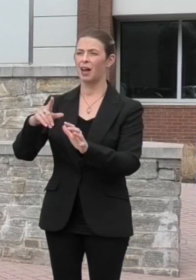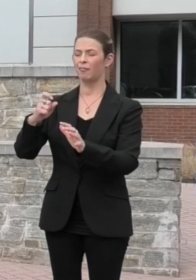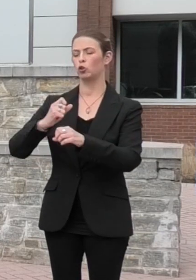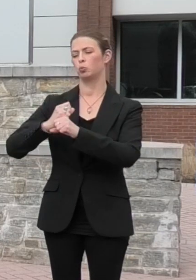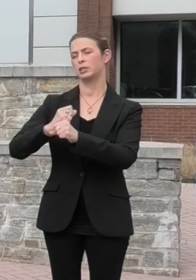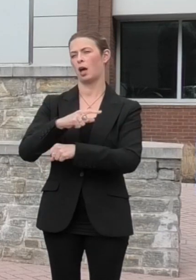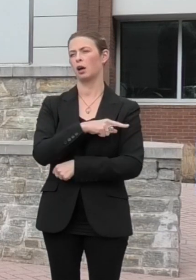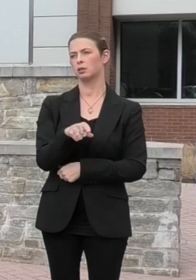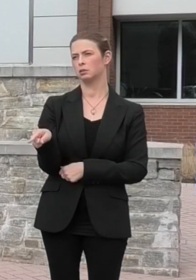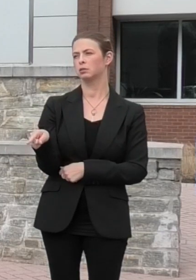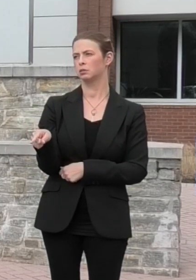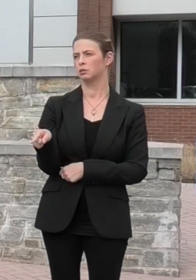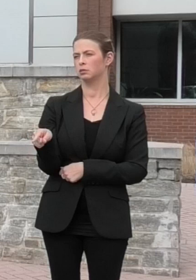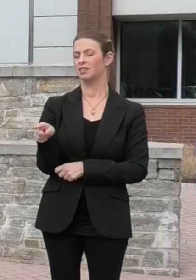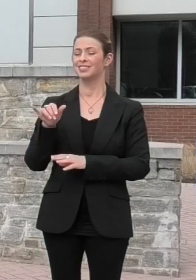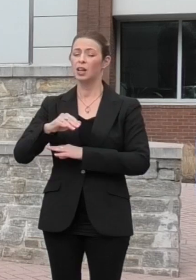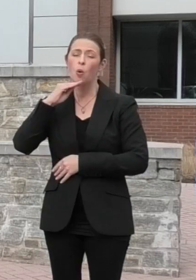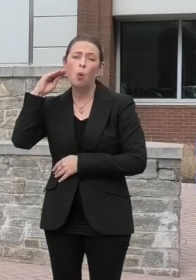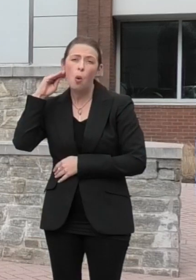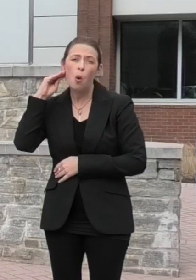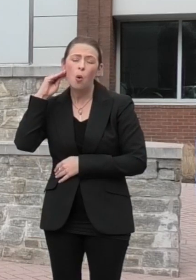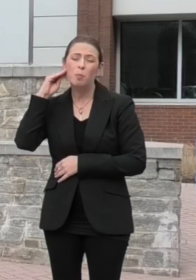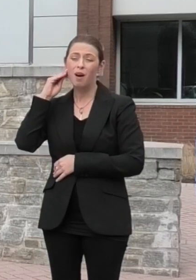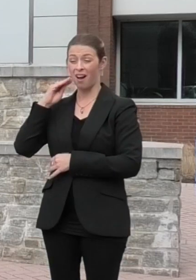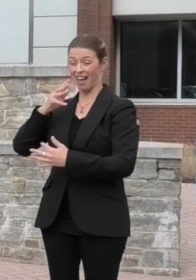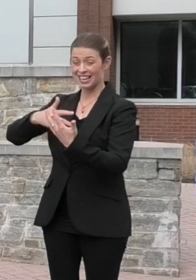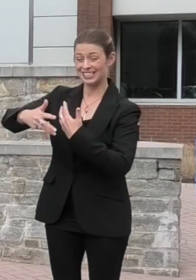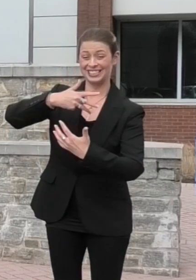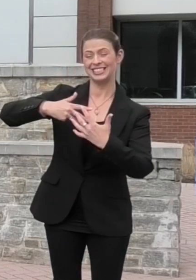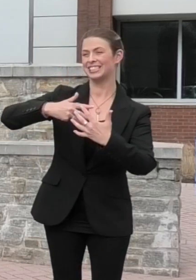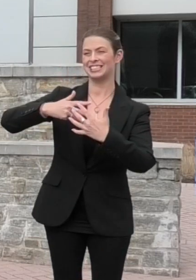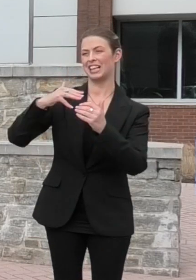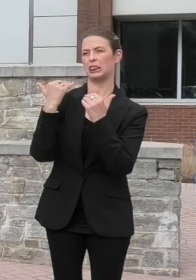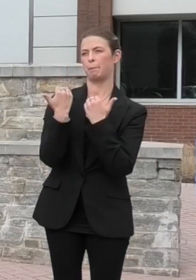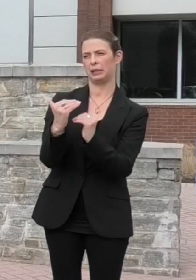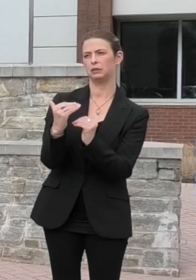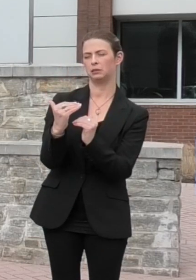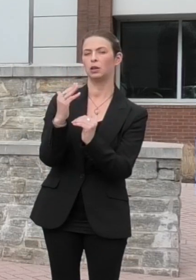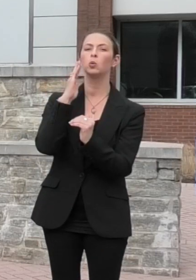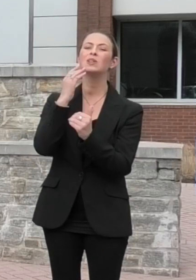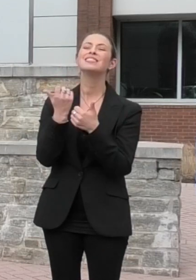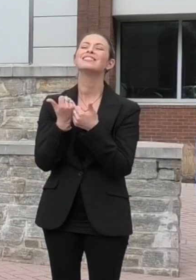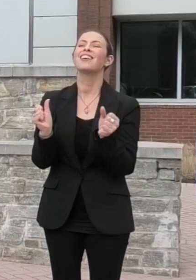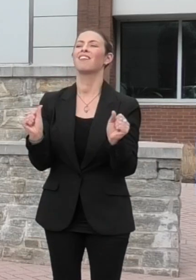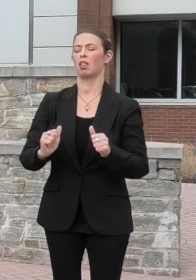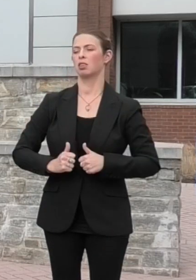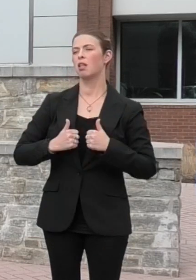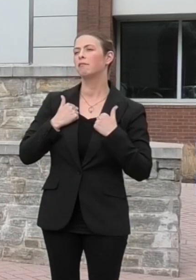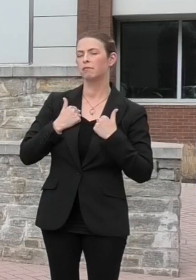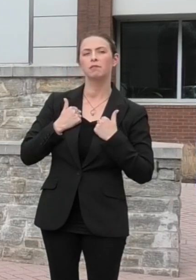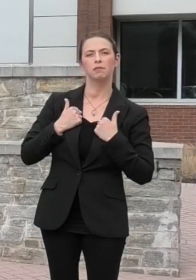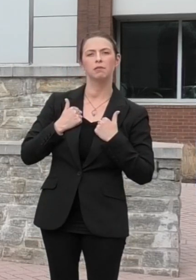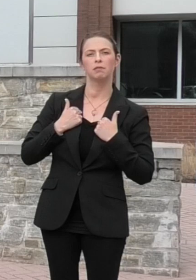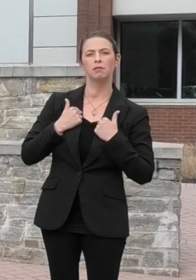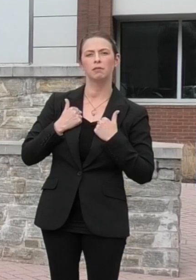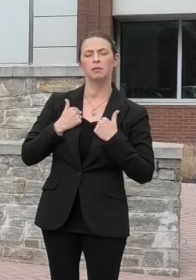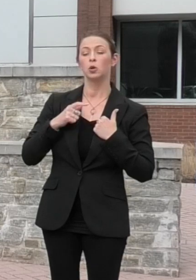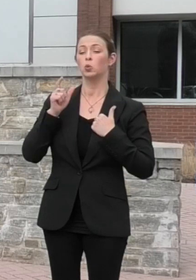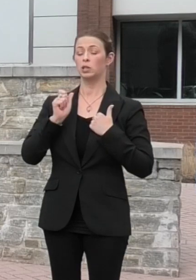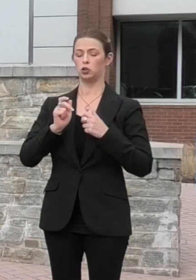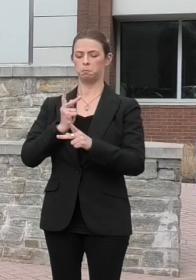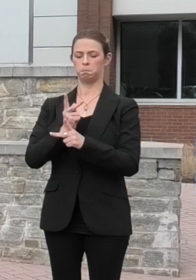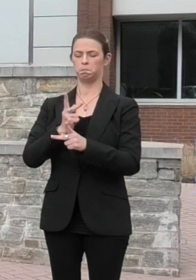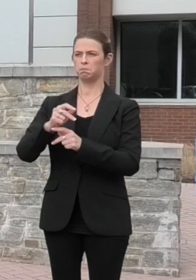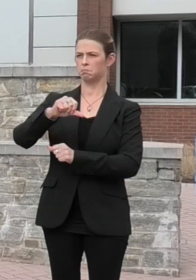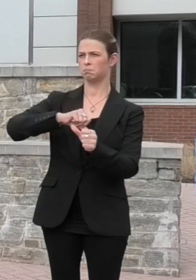limiting your contact with others can ultimately save lives. This is the time for us to look out for each other